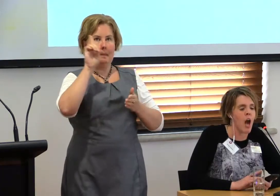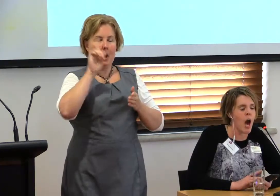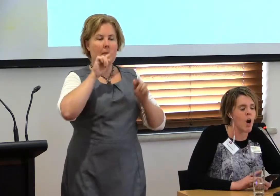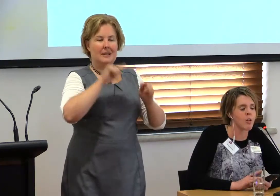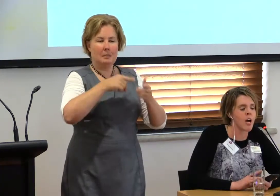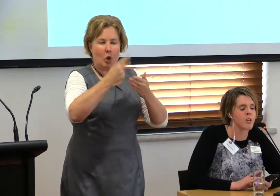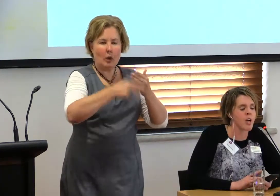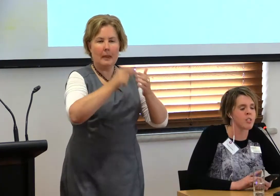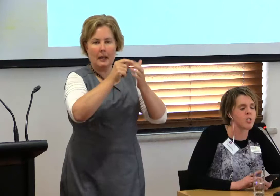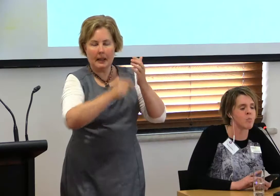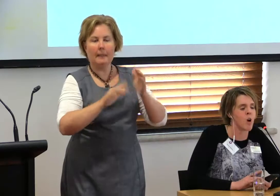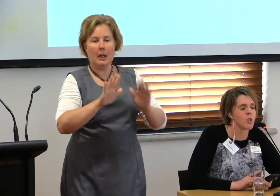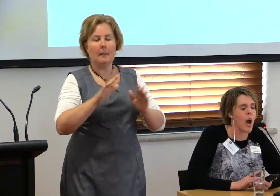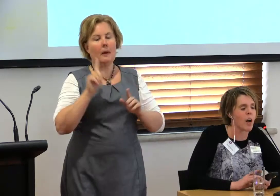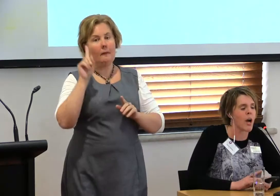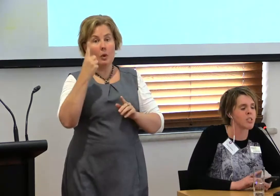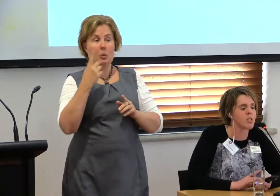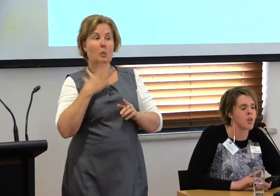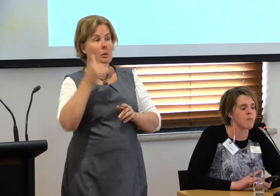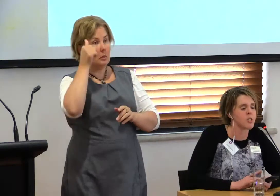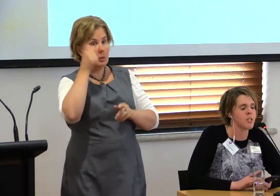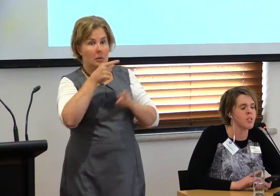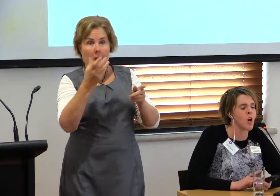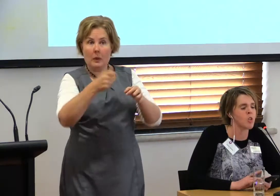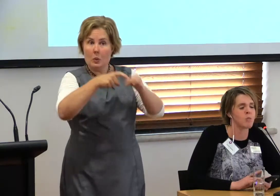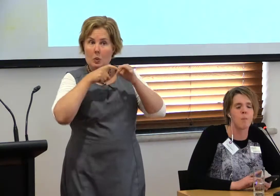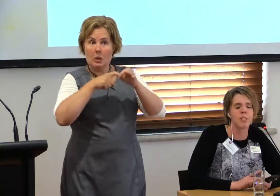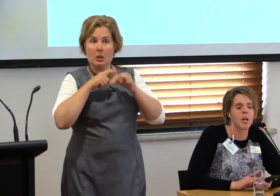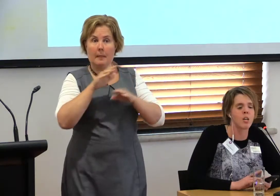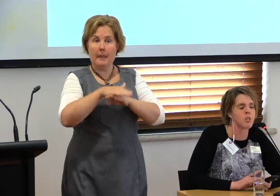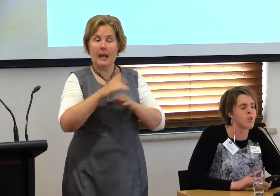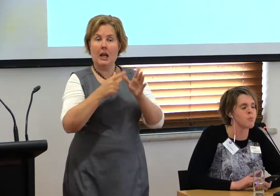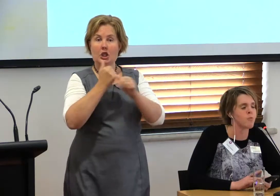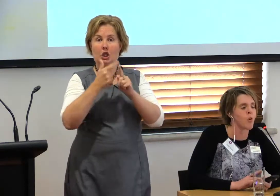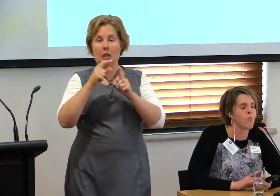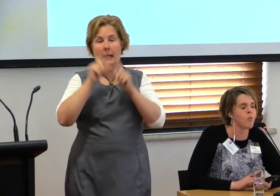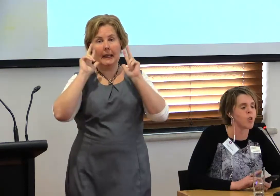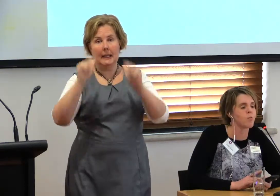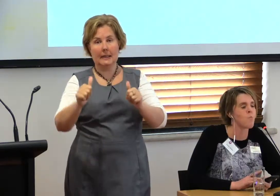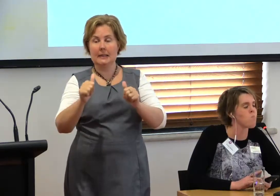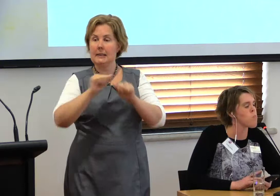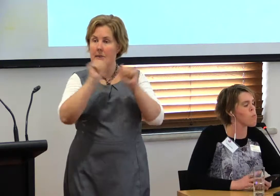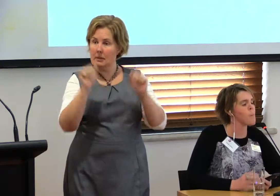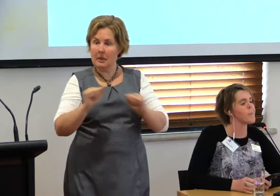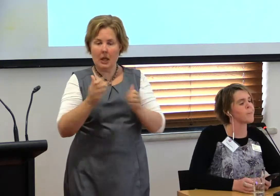about how the aged care system works or how to access services, I'll do my best to answer those before we move on.